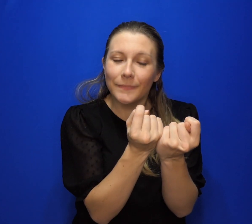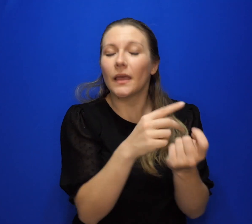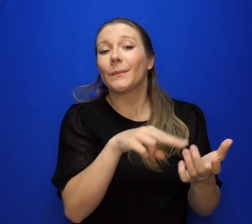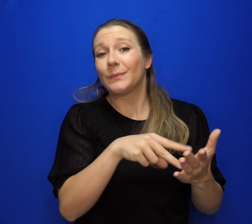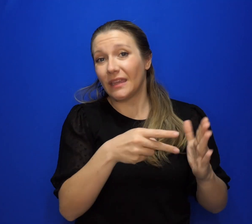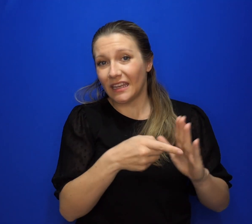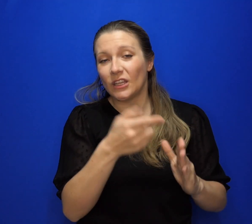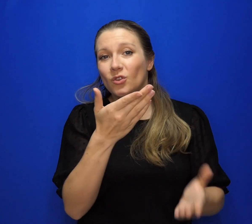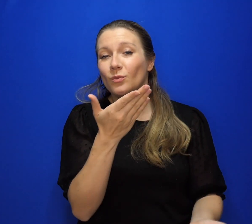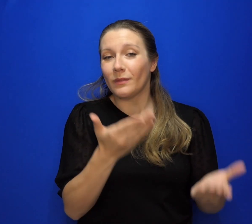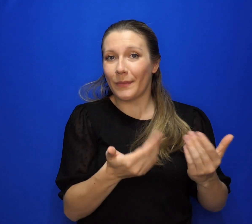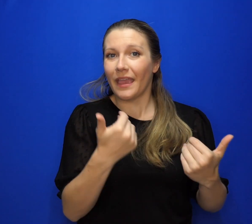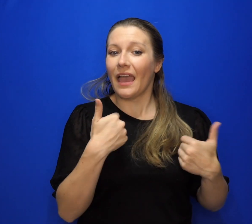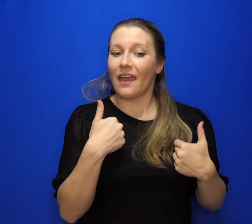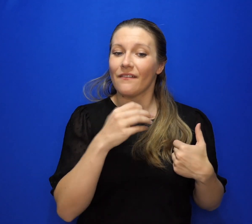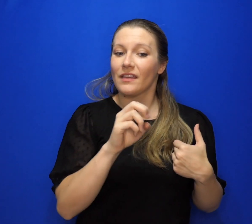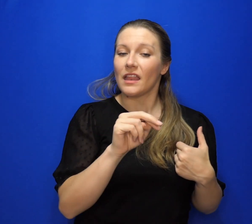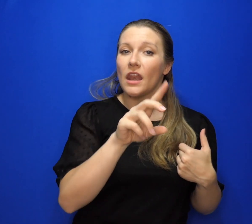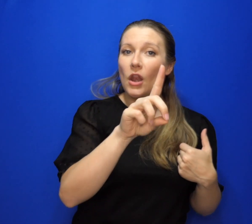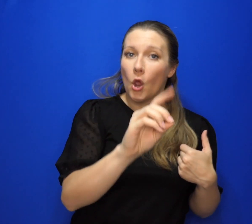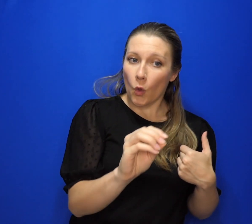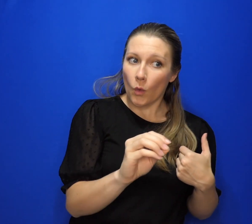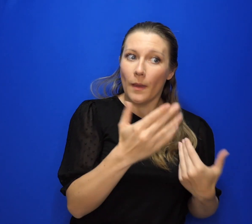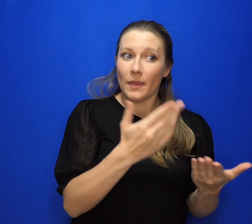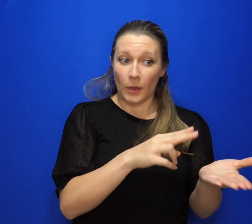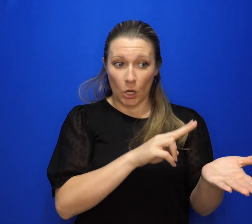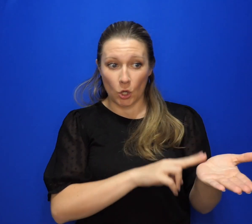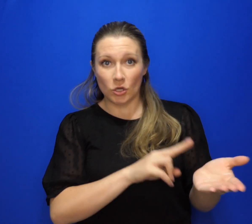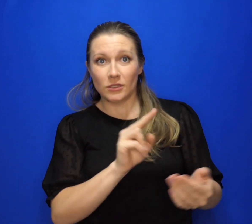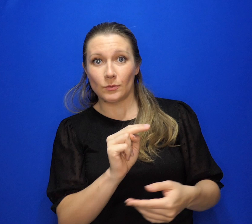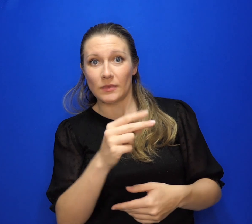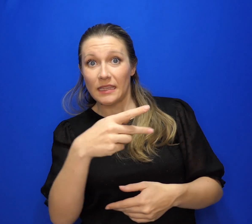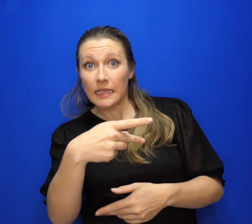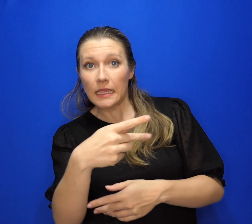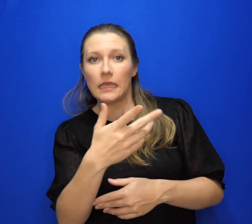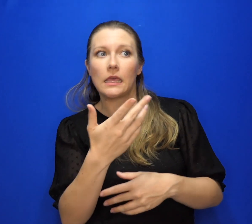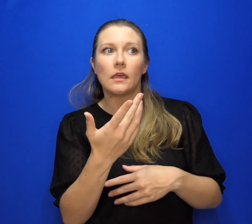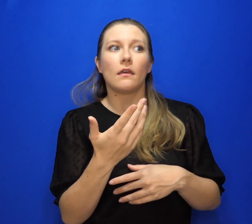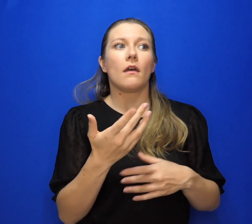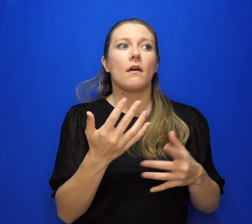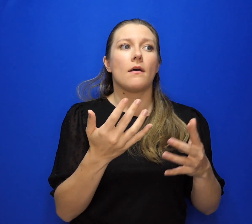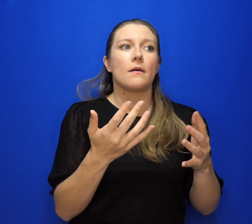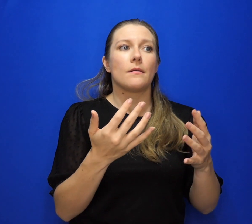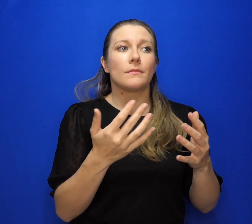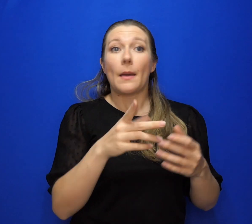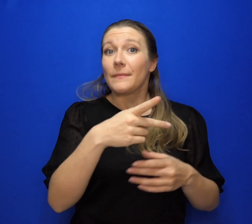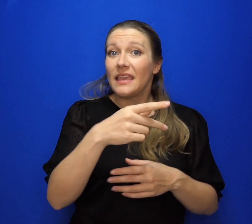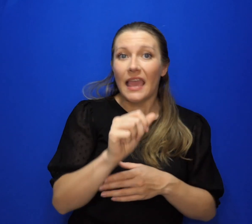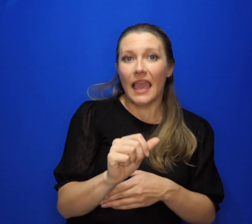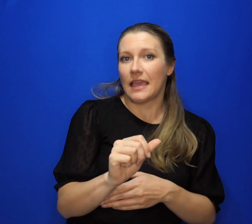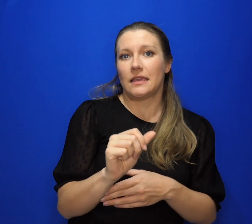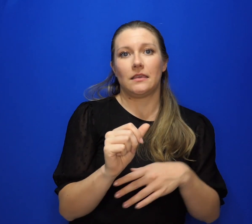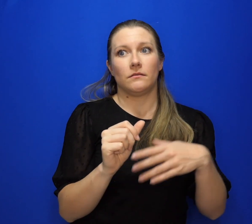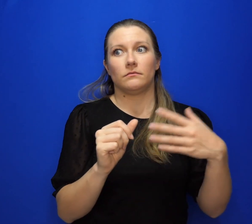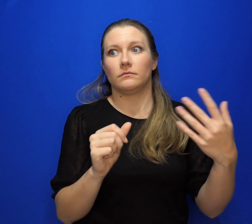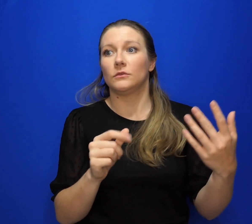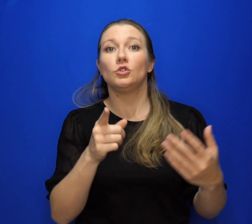an endo and maybe a nurse practitioner or a PA. You need to have an understanding of what